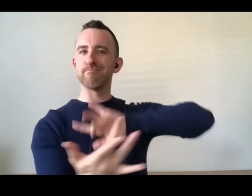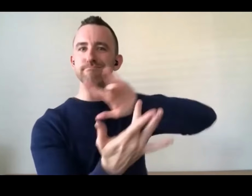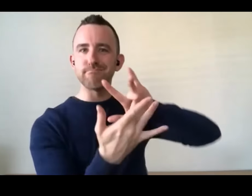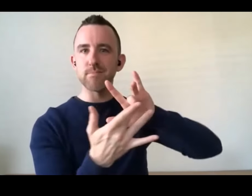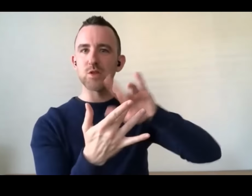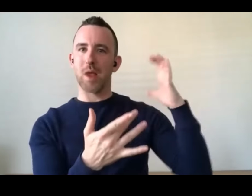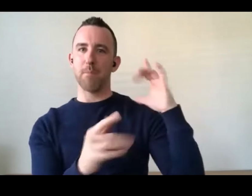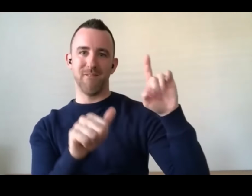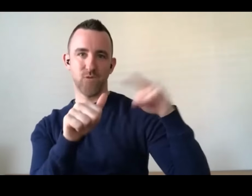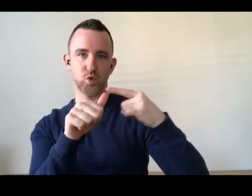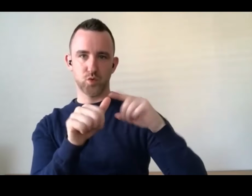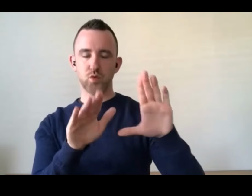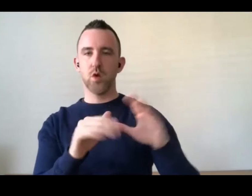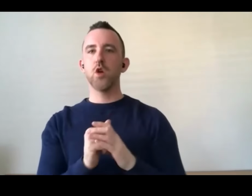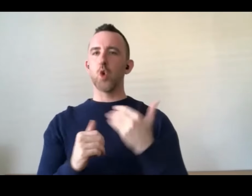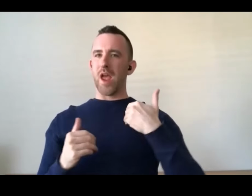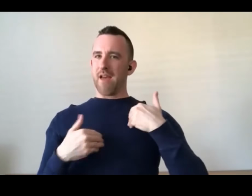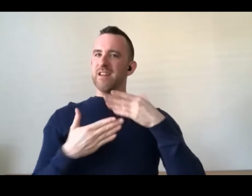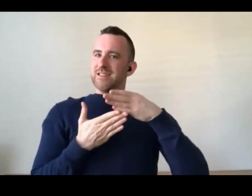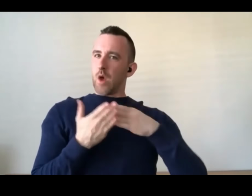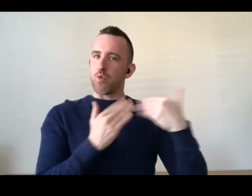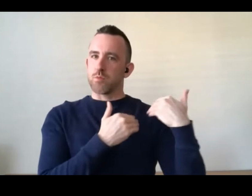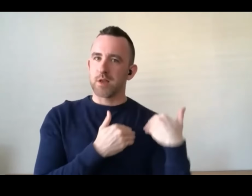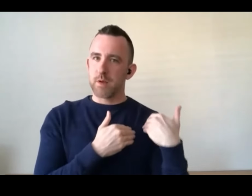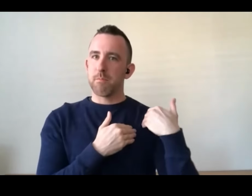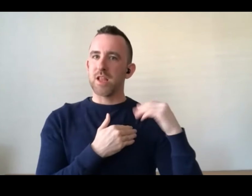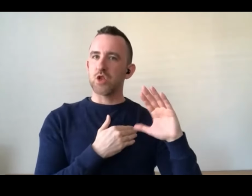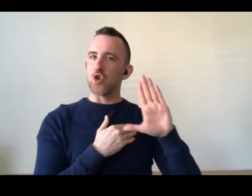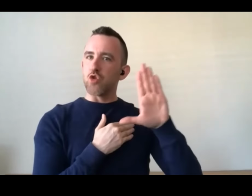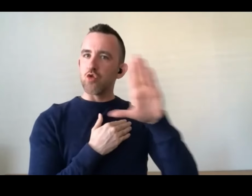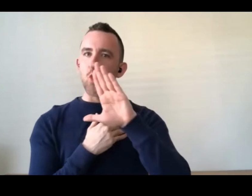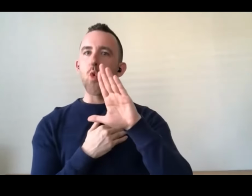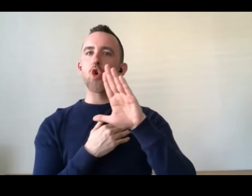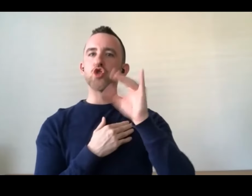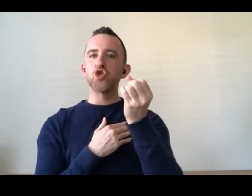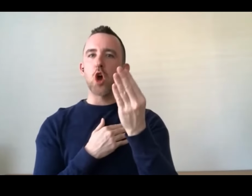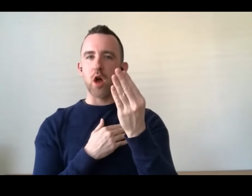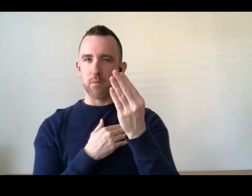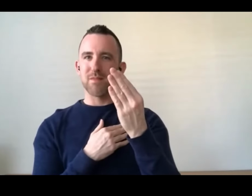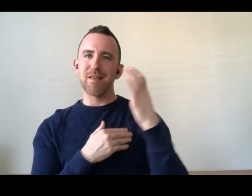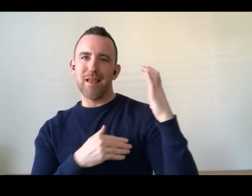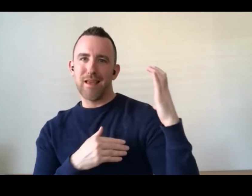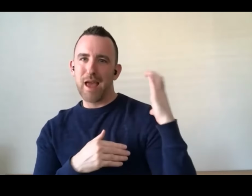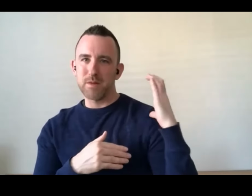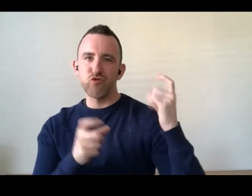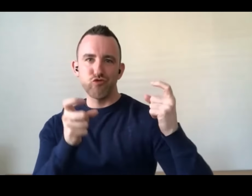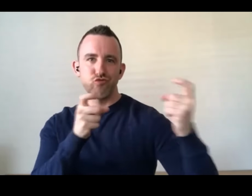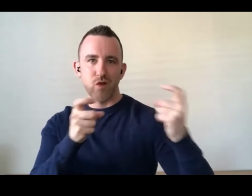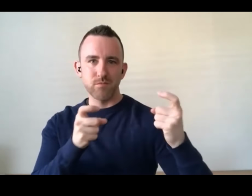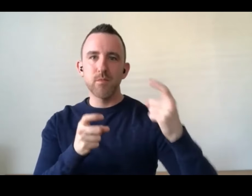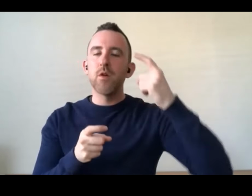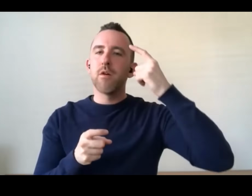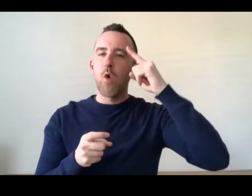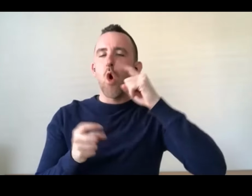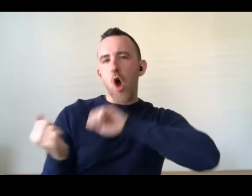first. So you have some responsibilities, but it's your job to figure out how you're going to approach all those challenges and how